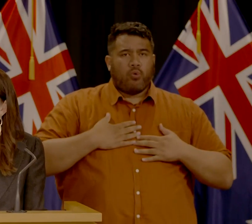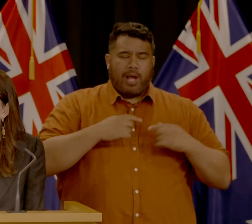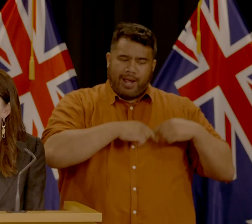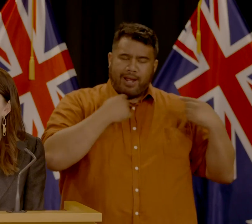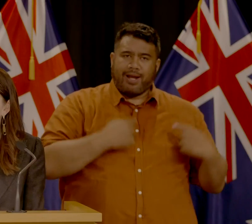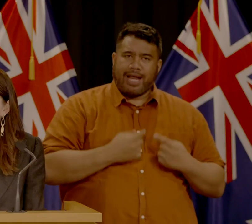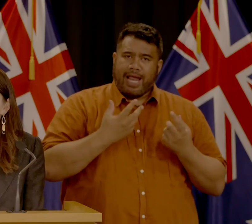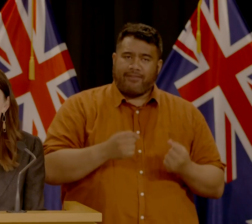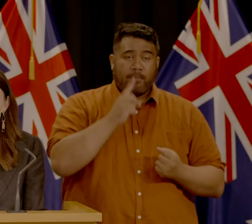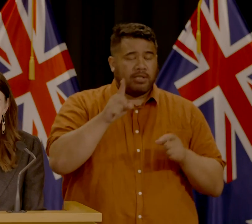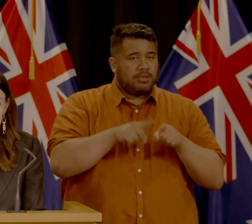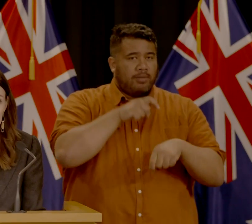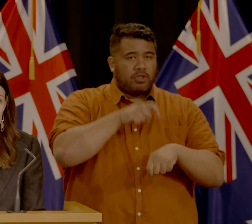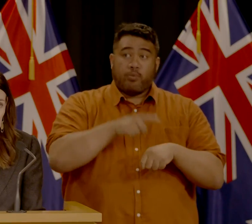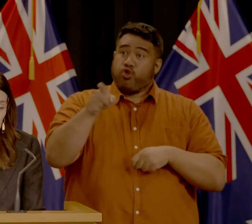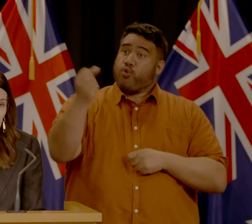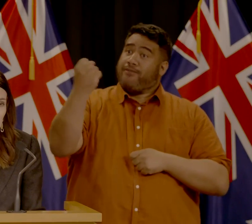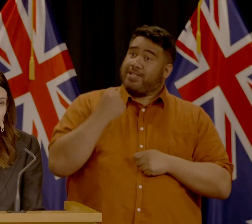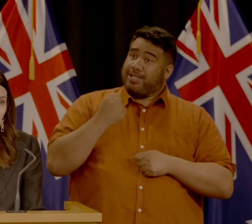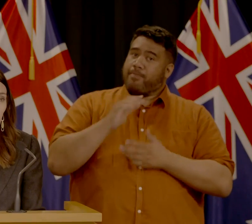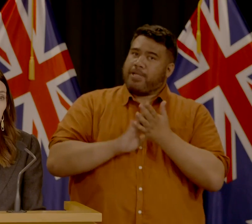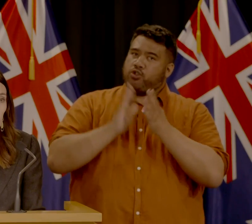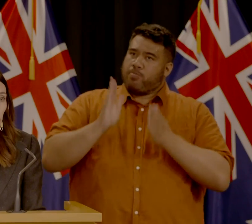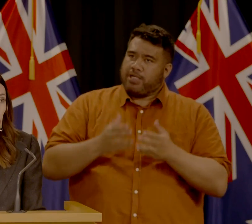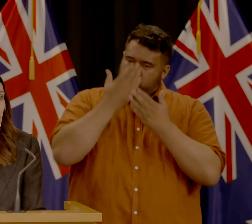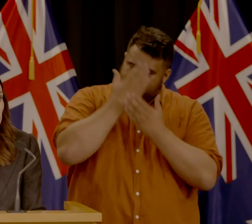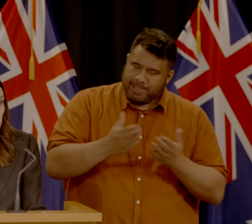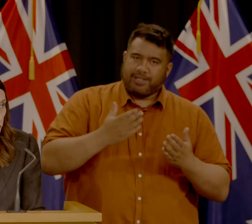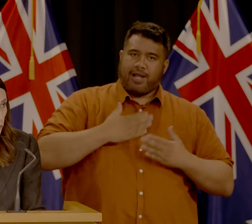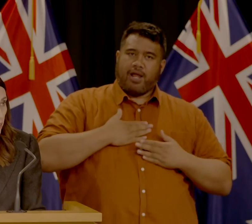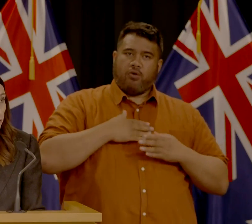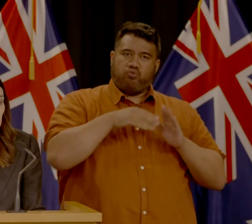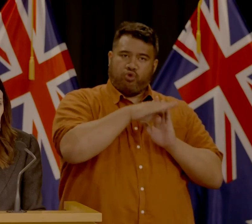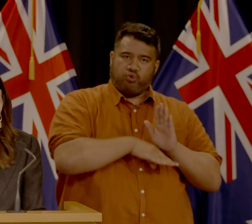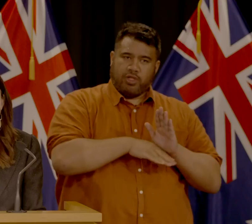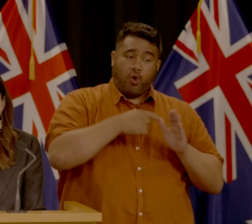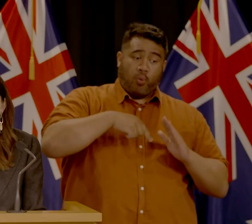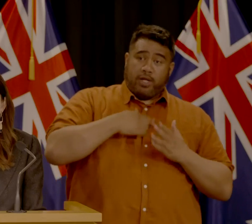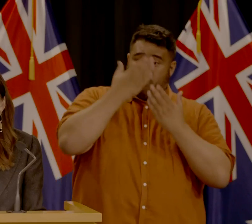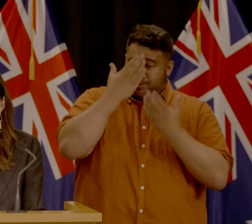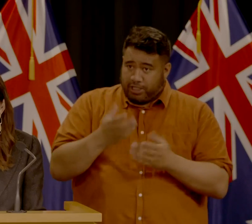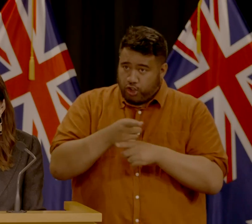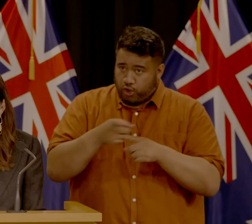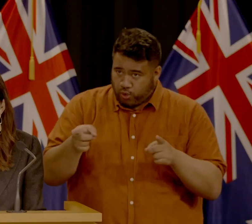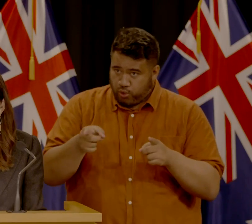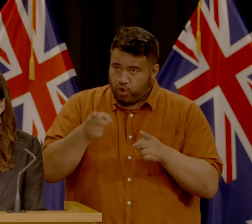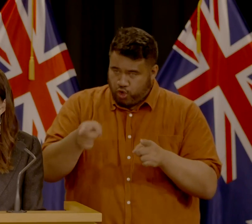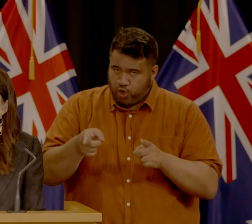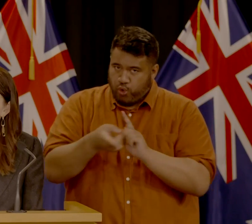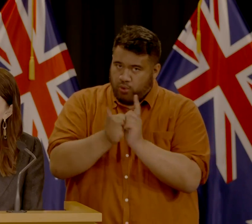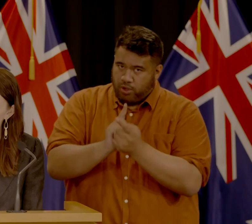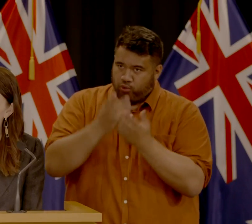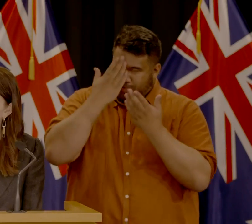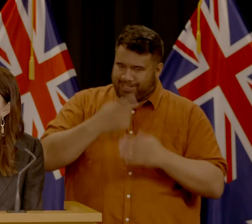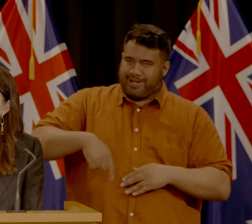in return, we ask that visitors reciprocate. We will look after you if you look after us. If